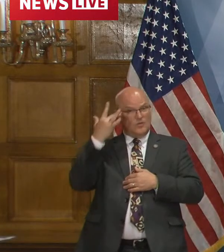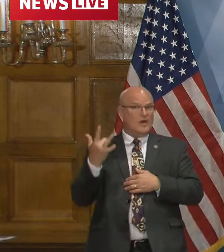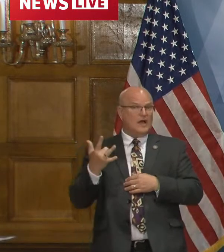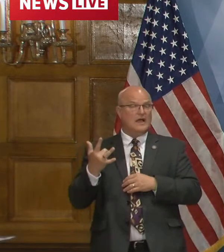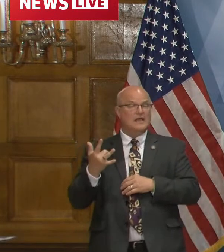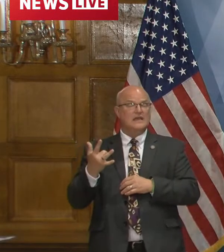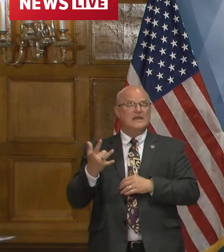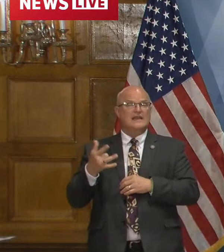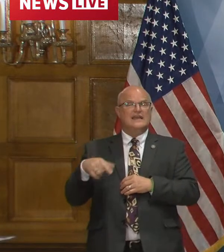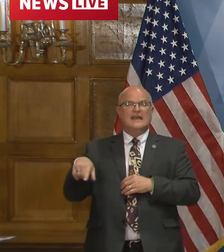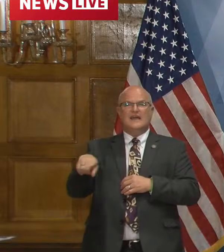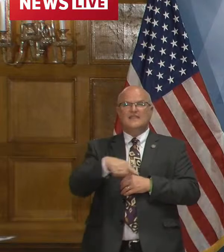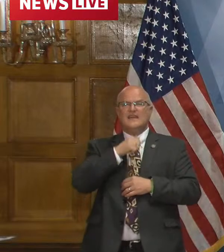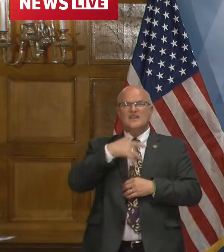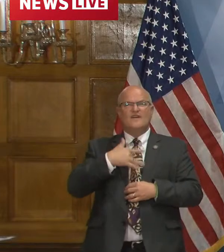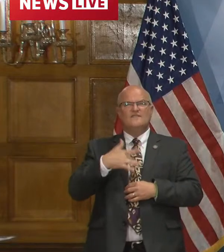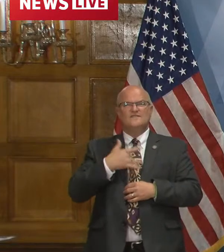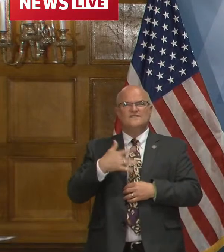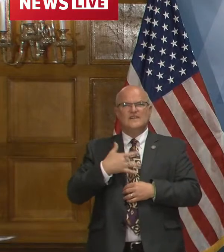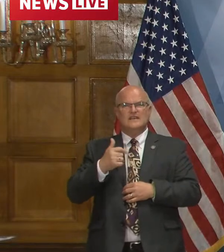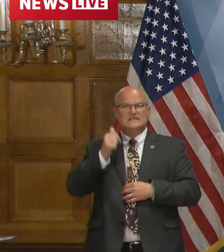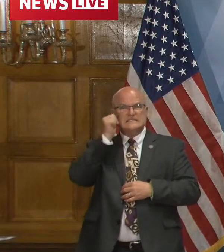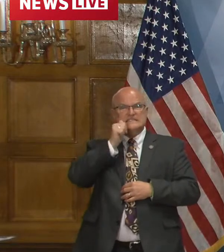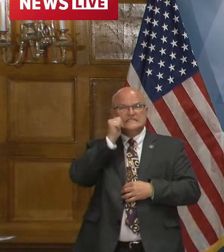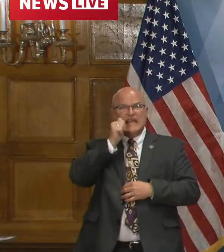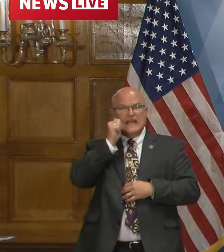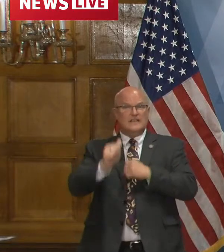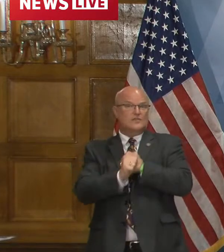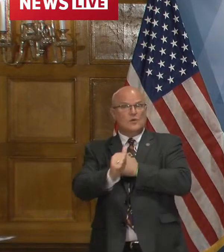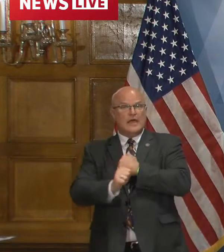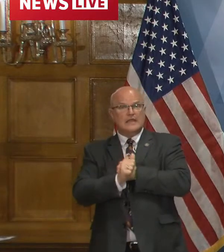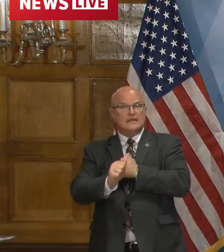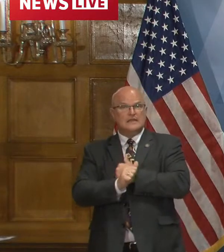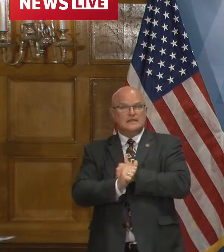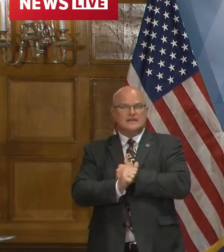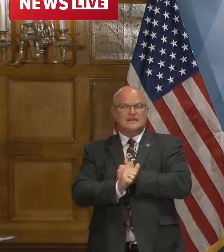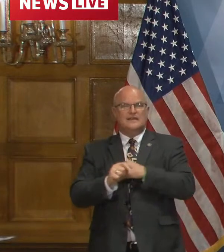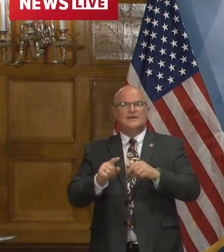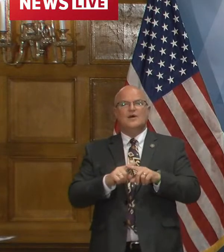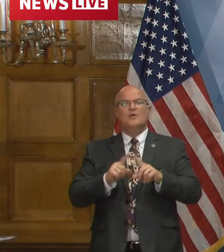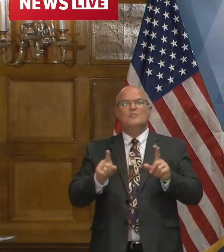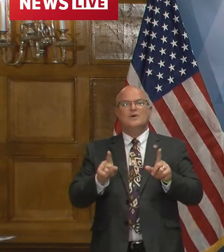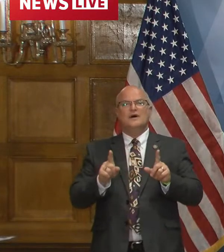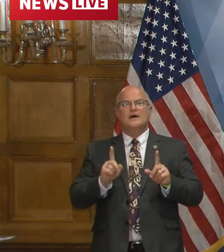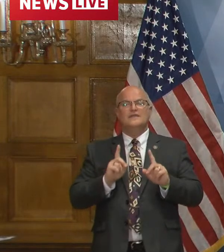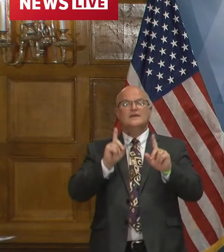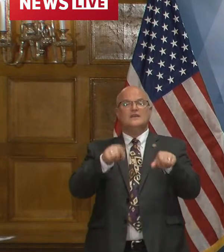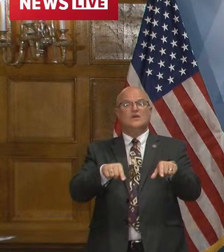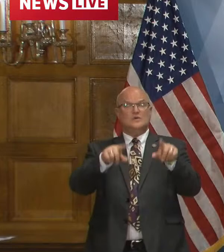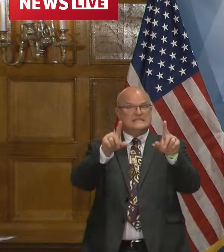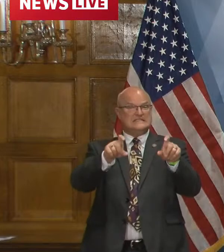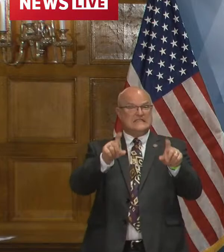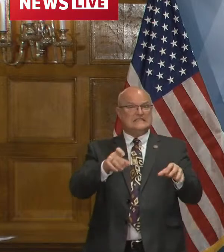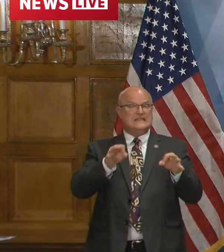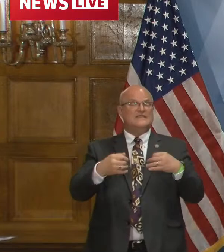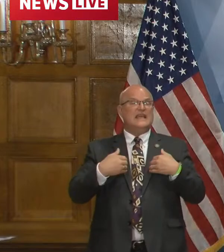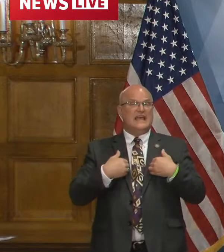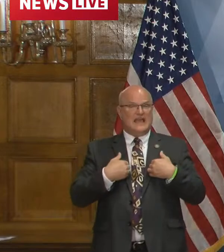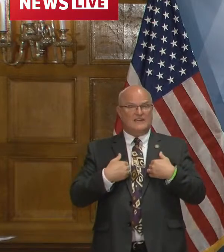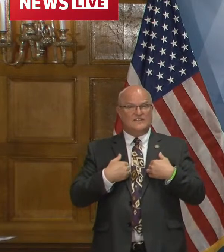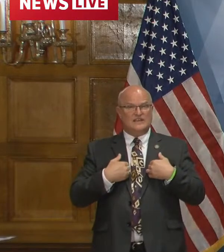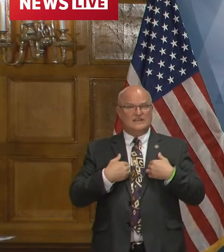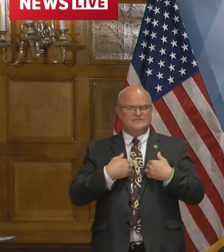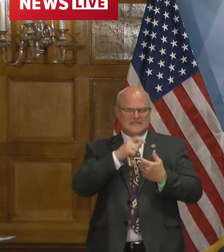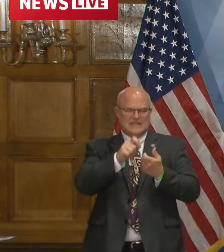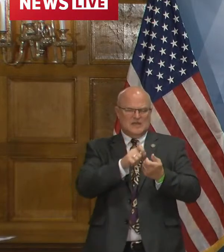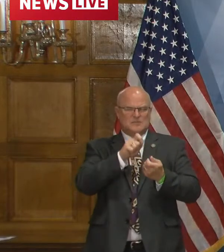because they don't feel daily threatened by it, but they'll go in and get tested if they have